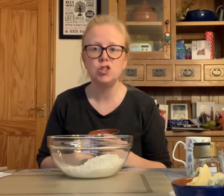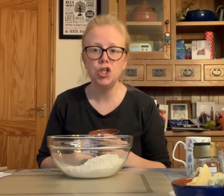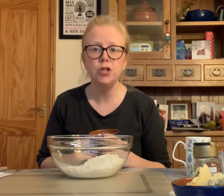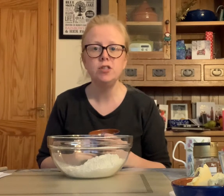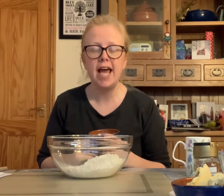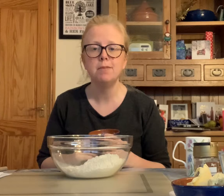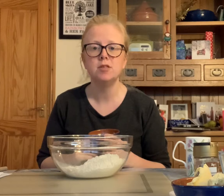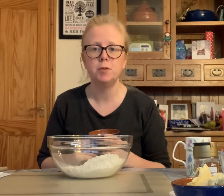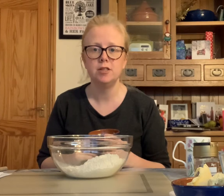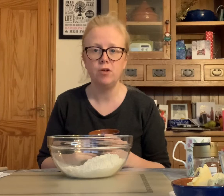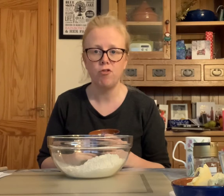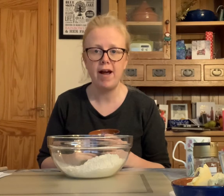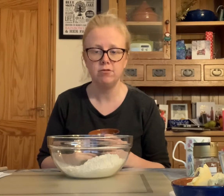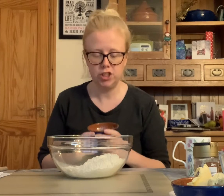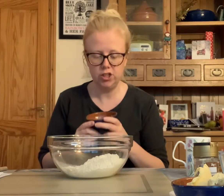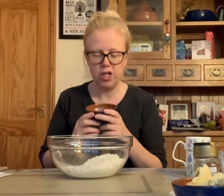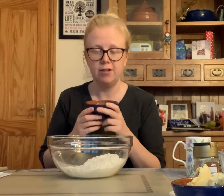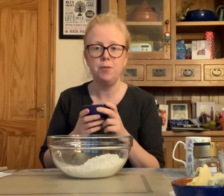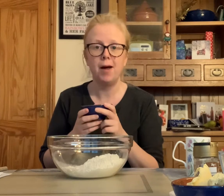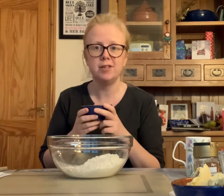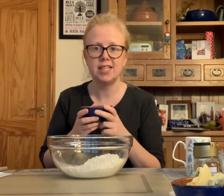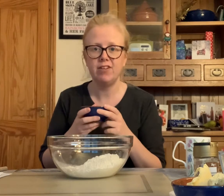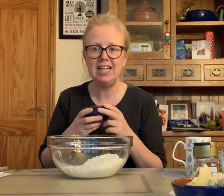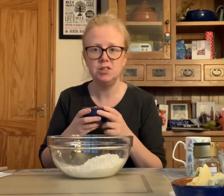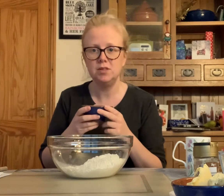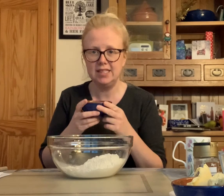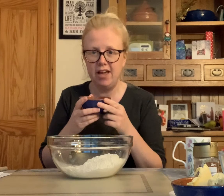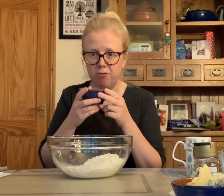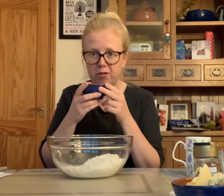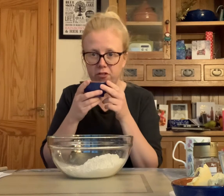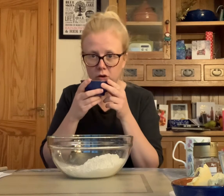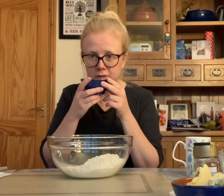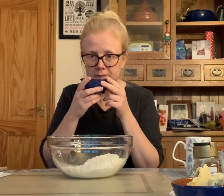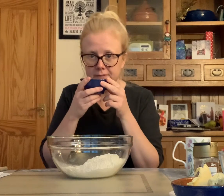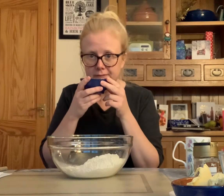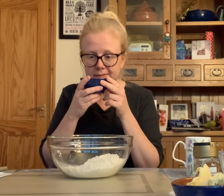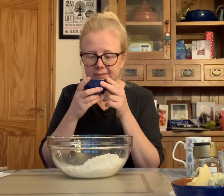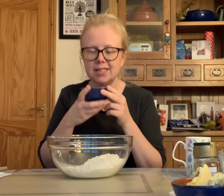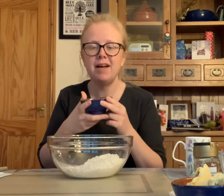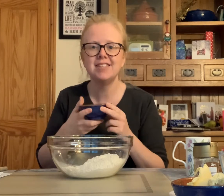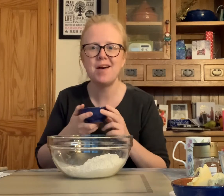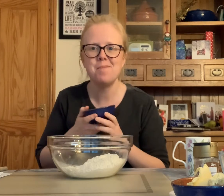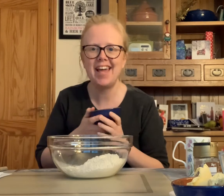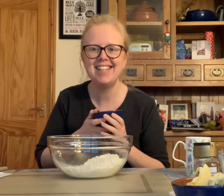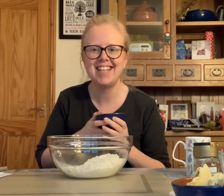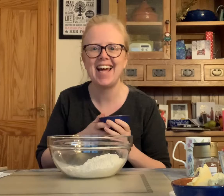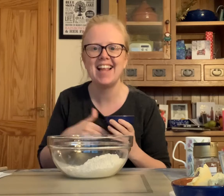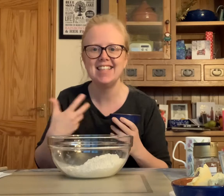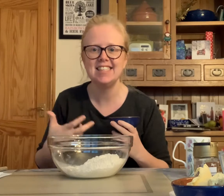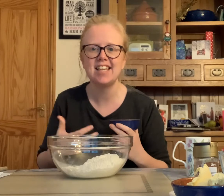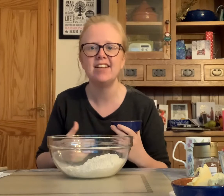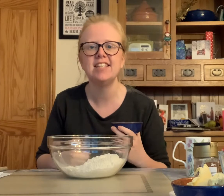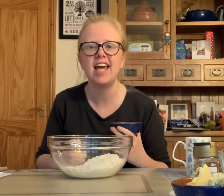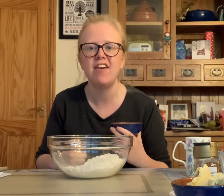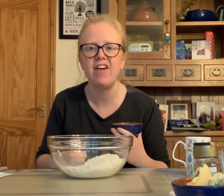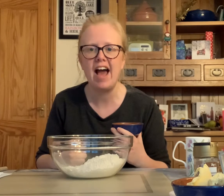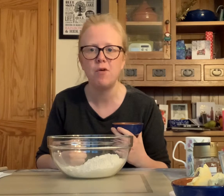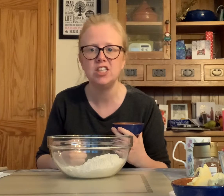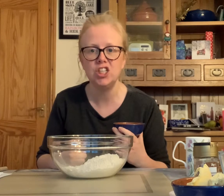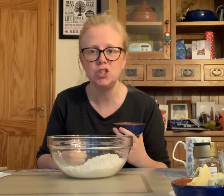2 tablespoons of ground ginger. You might want to give it a little sniff before. It smells amazing, and this is going to give our gingerbread